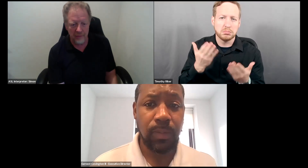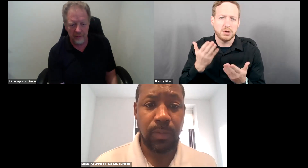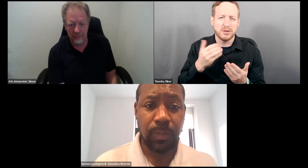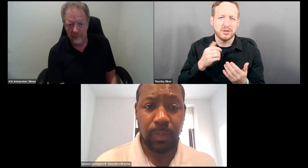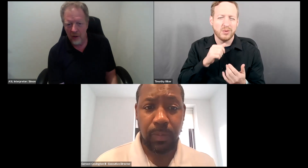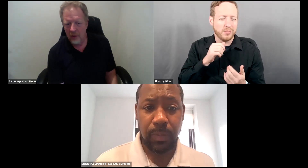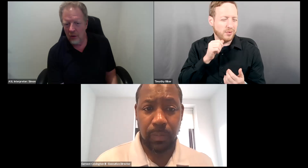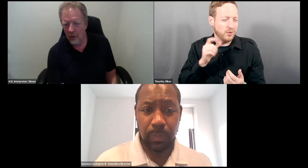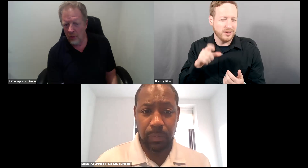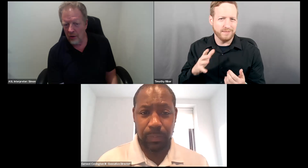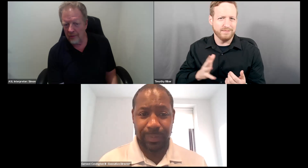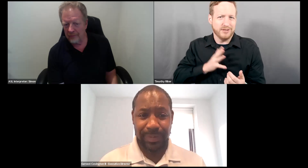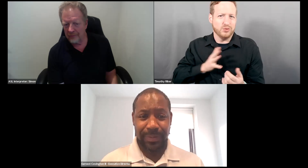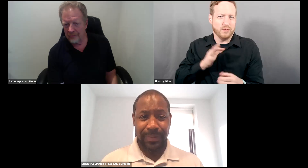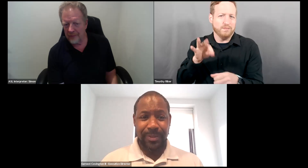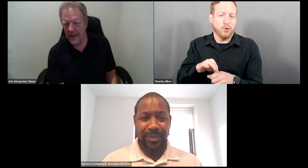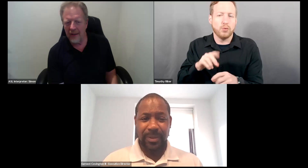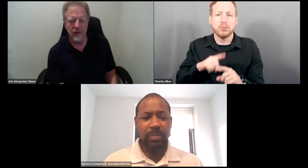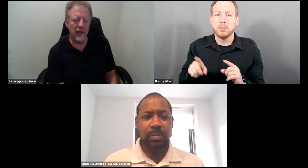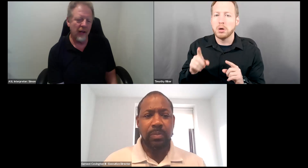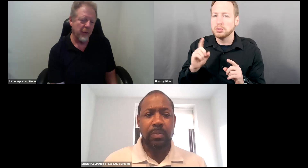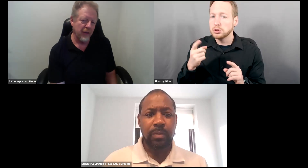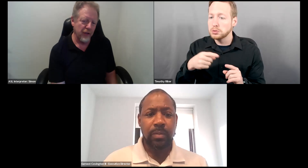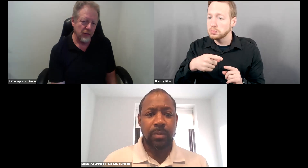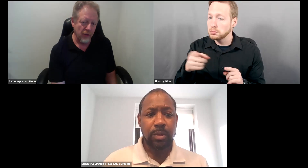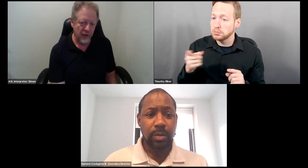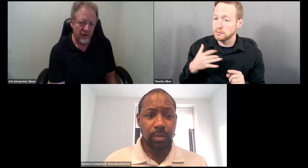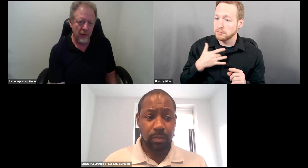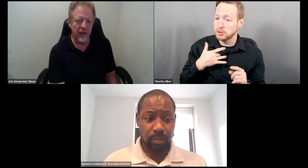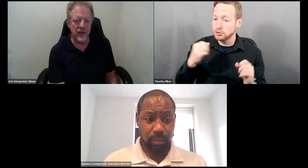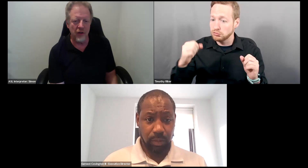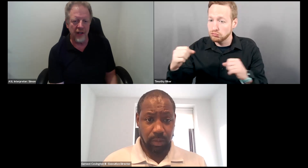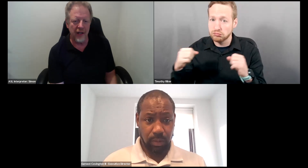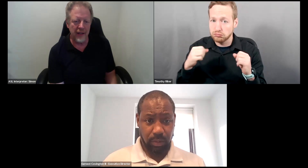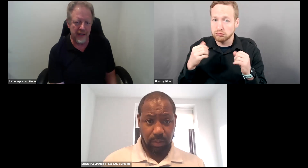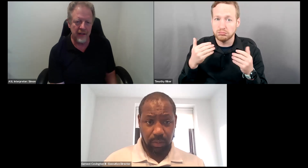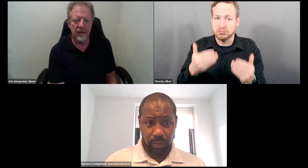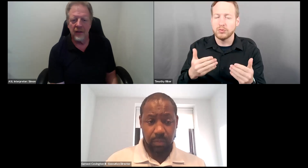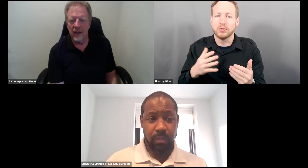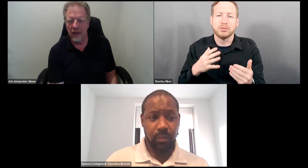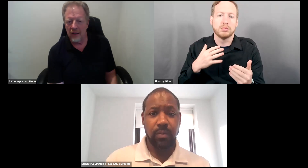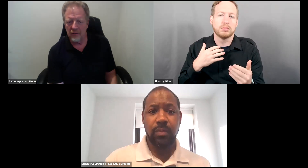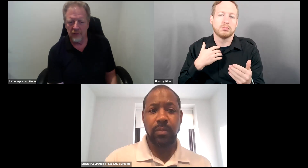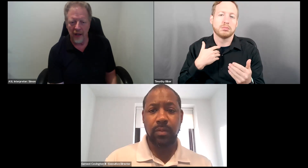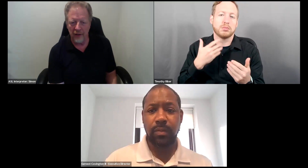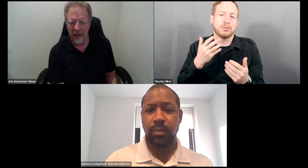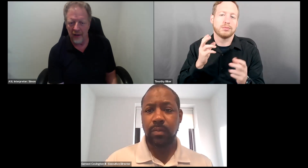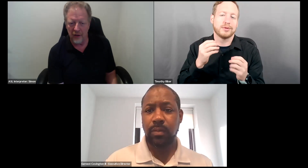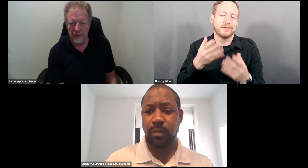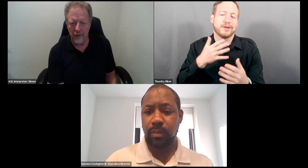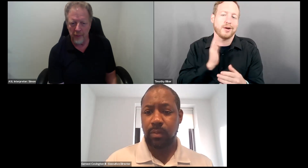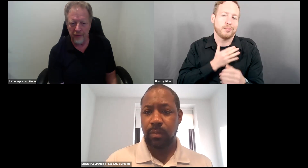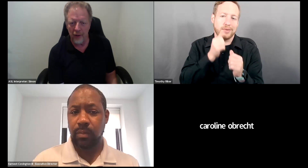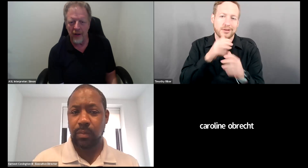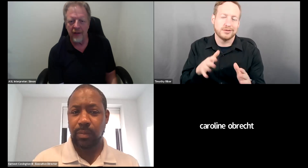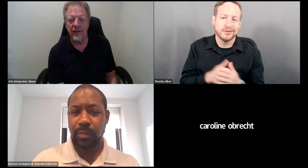proceed? Or it doesn't really have to be an official vote at this time, but I'm just trying to get an idea, yay or nay, in terms